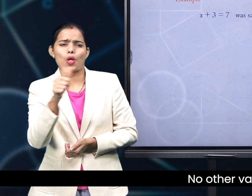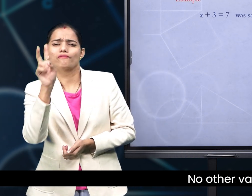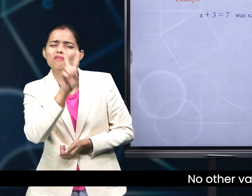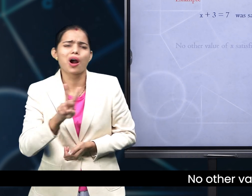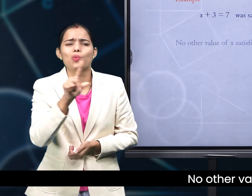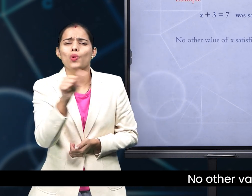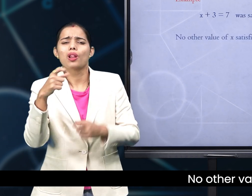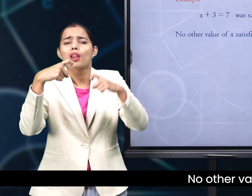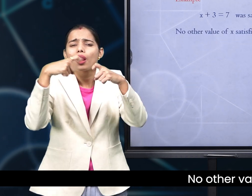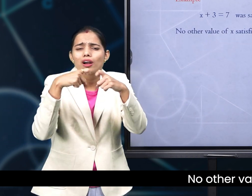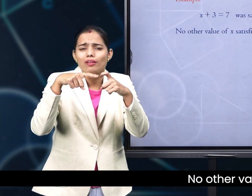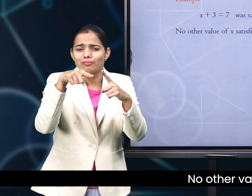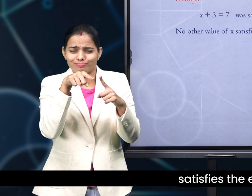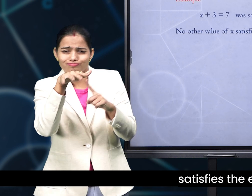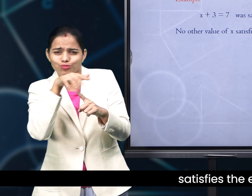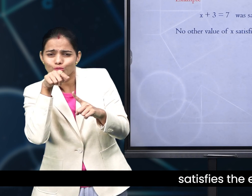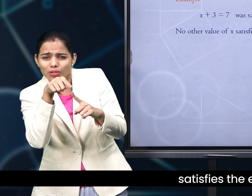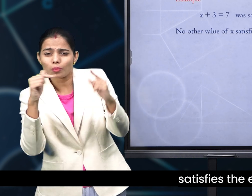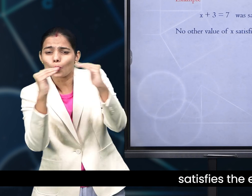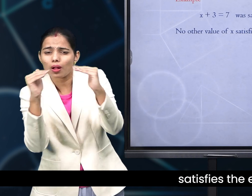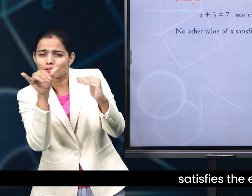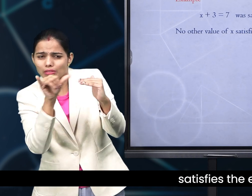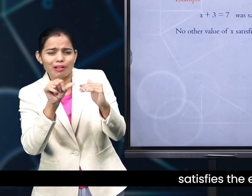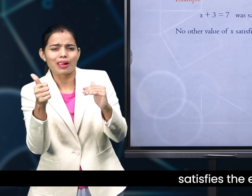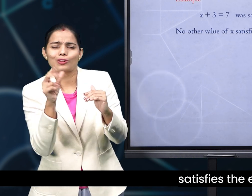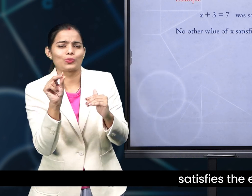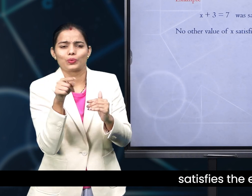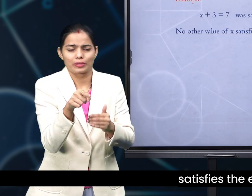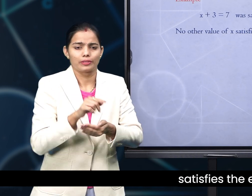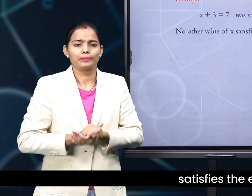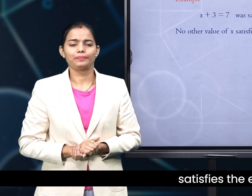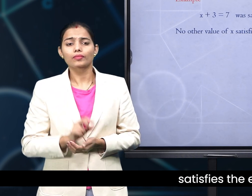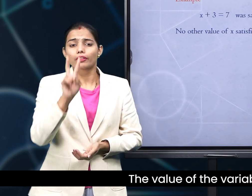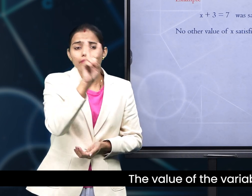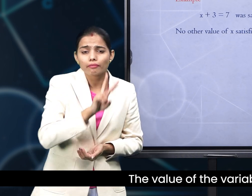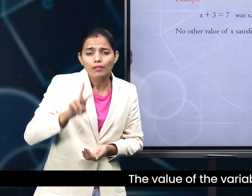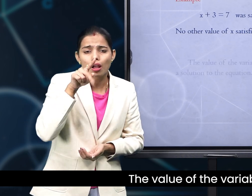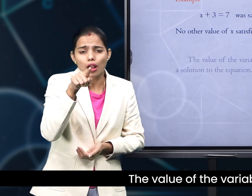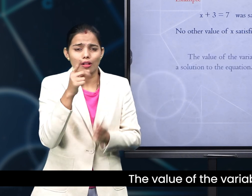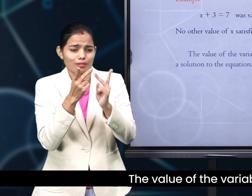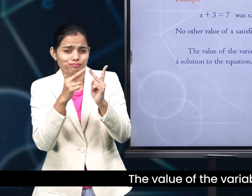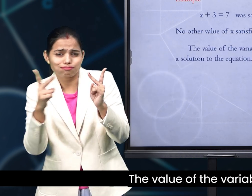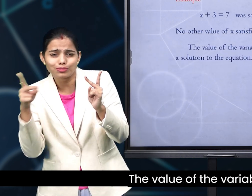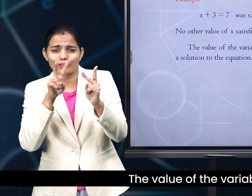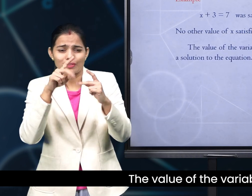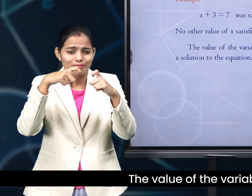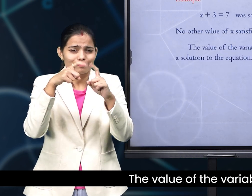No other value of x satisfies the equation. The value of the variable is an equation